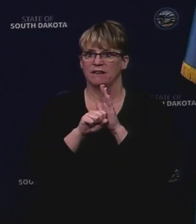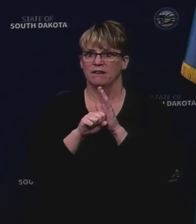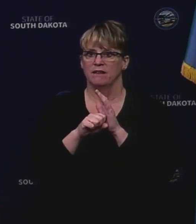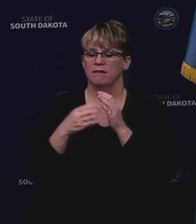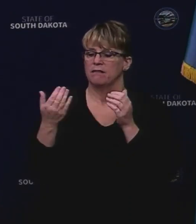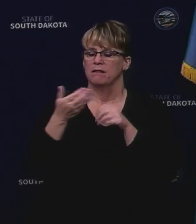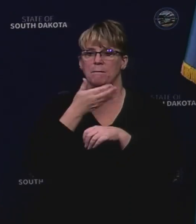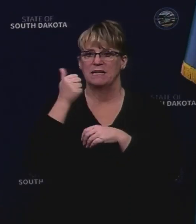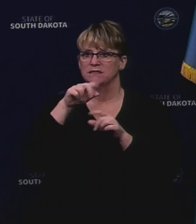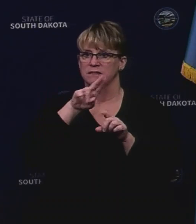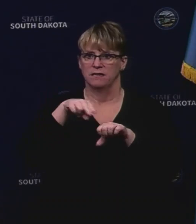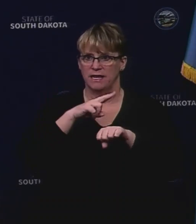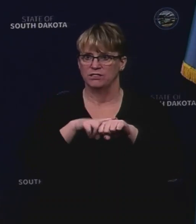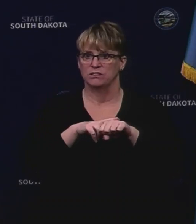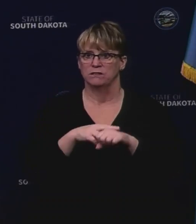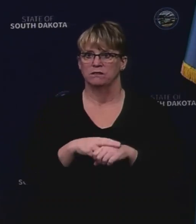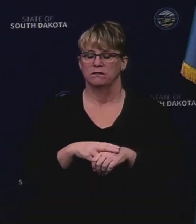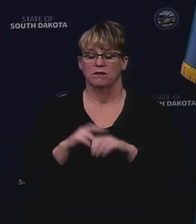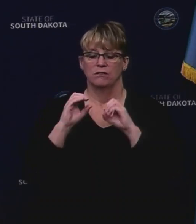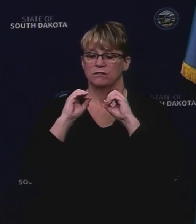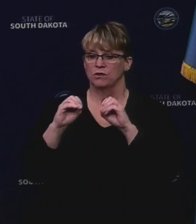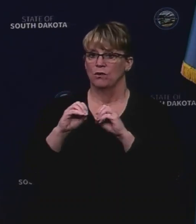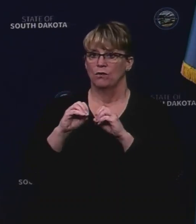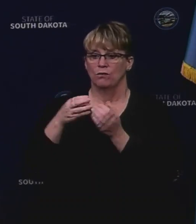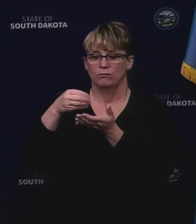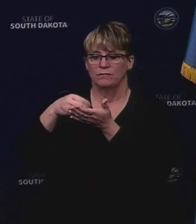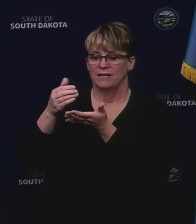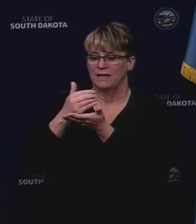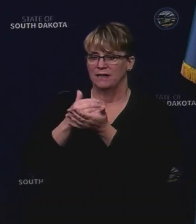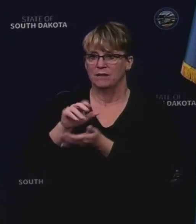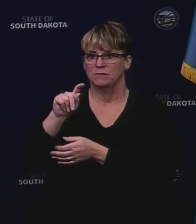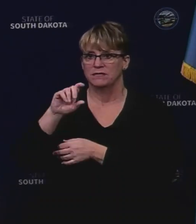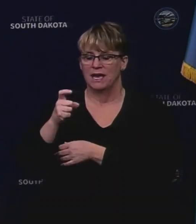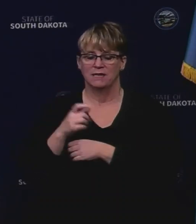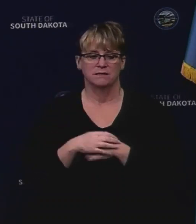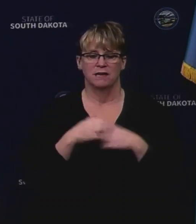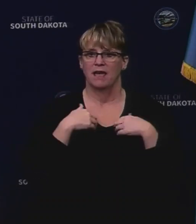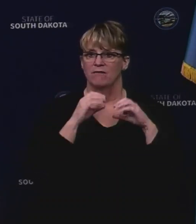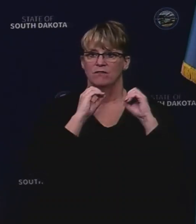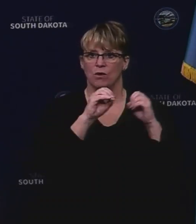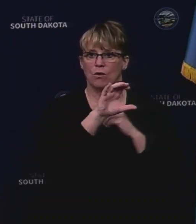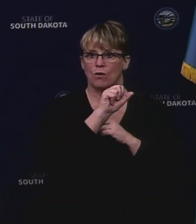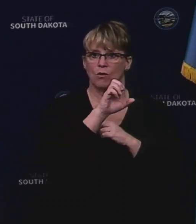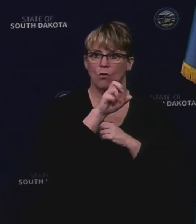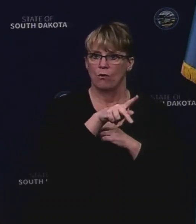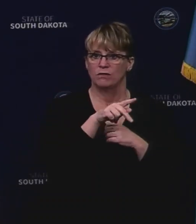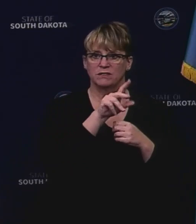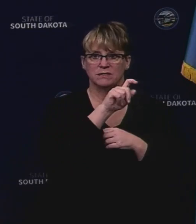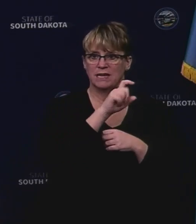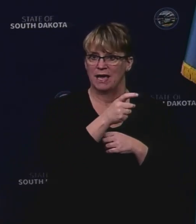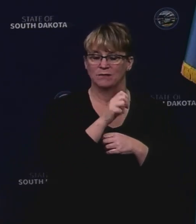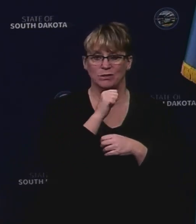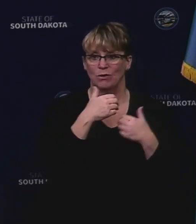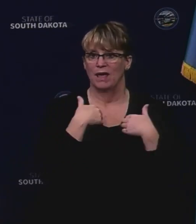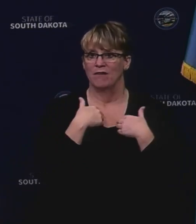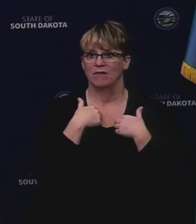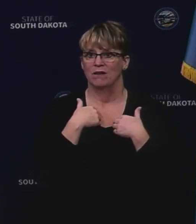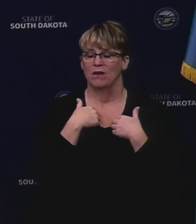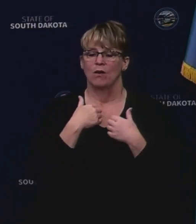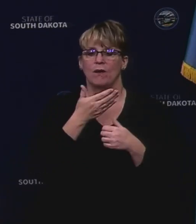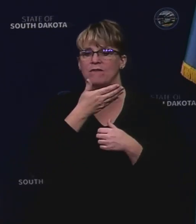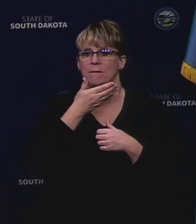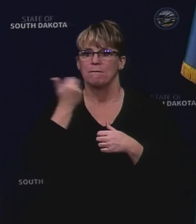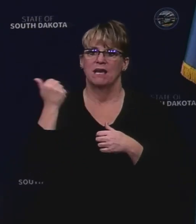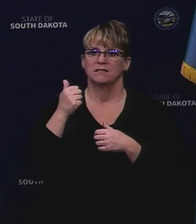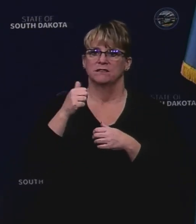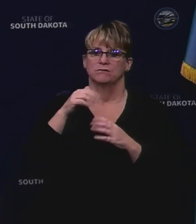the best in the nation. We have no income tax. We have no corporate tax. We have a AAA credit